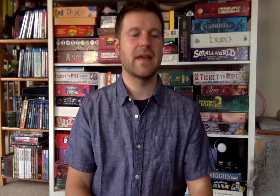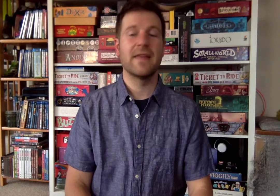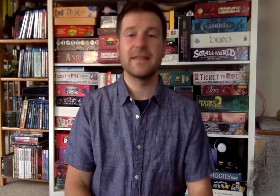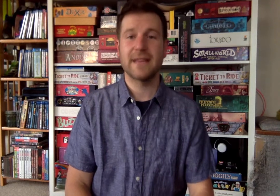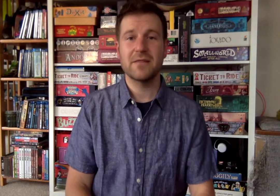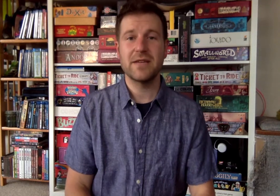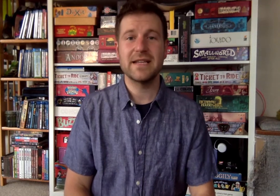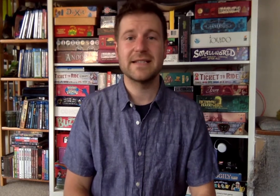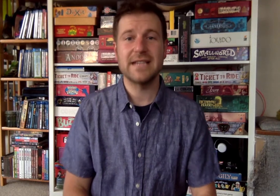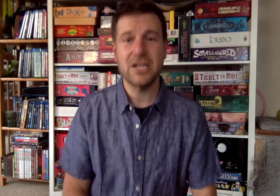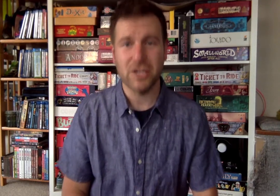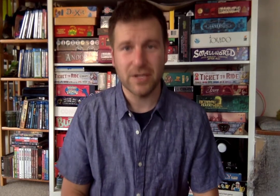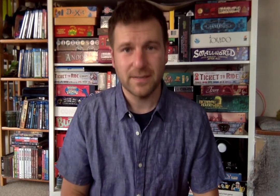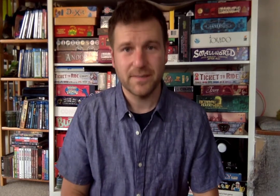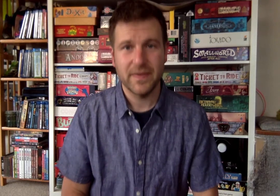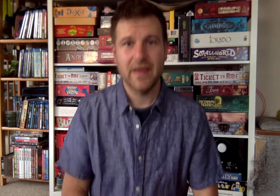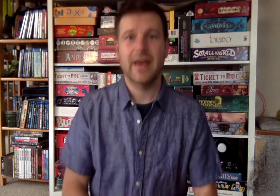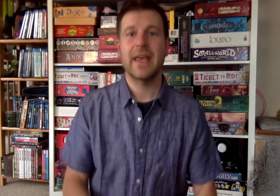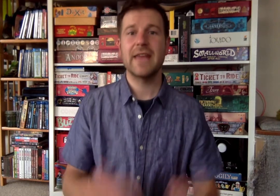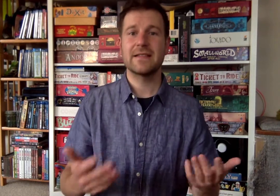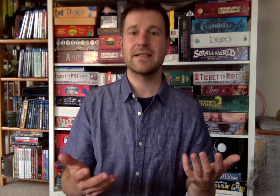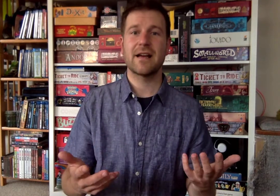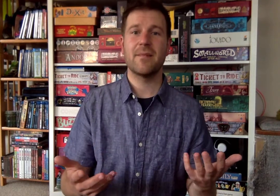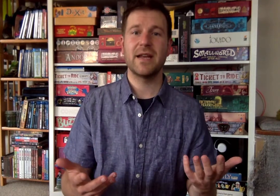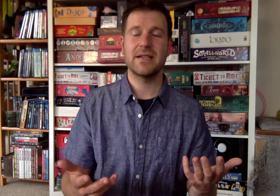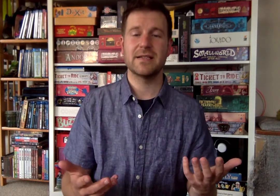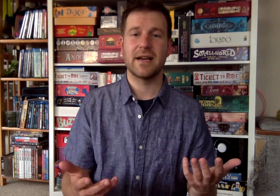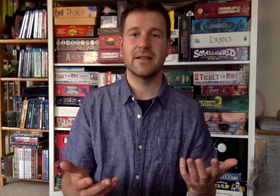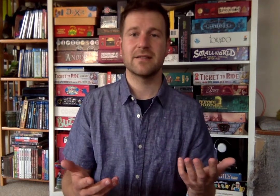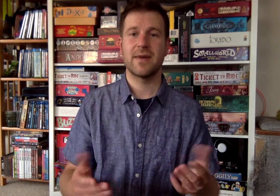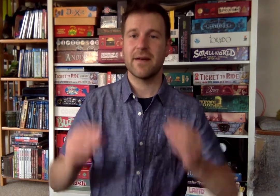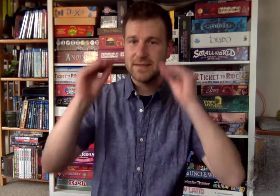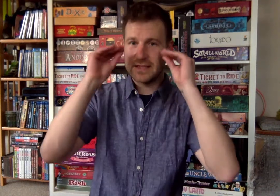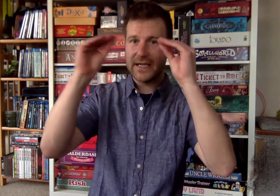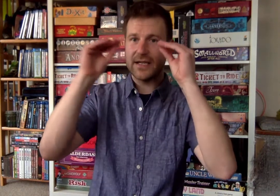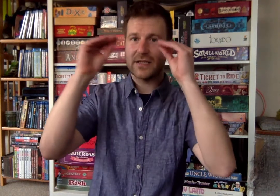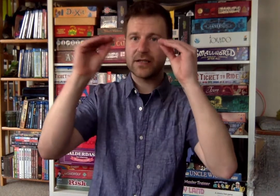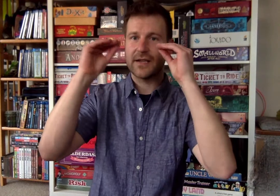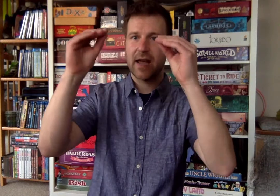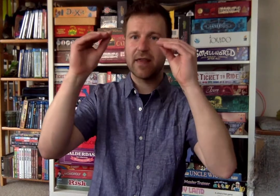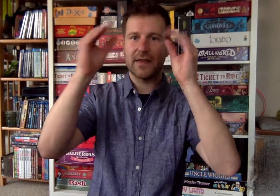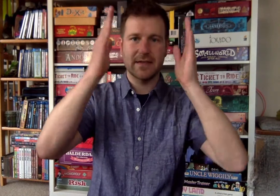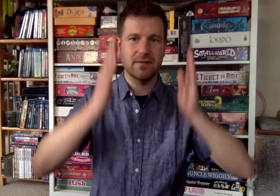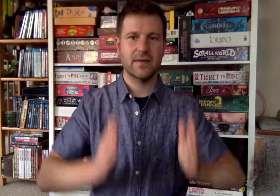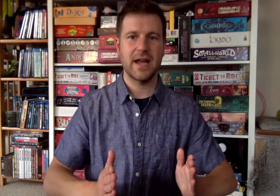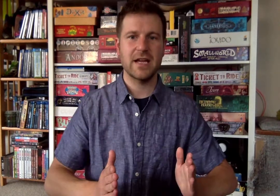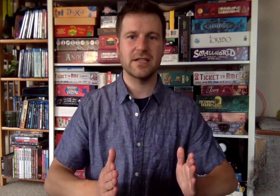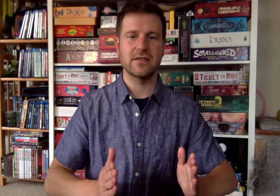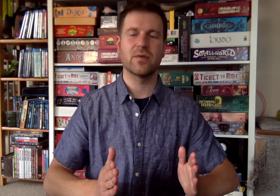The second one is teacher. Again, this is a combination sign. So we have teach and then the sign for agent or a